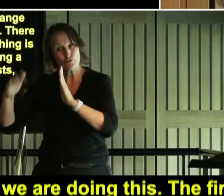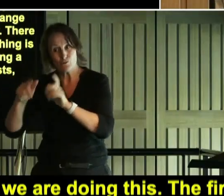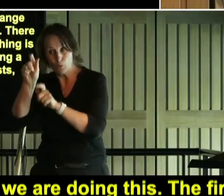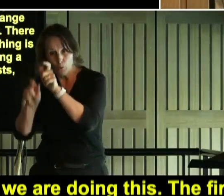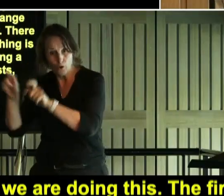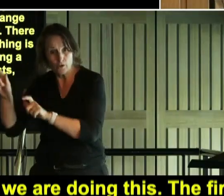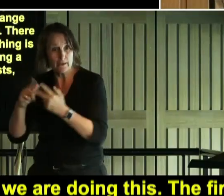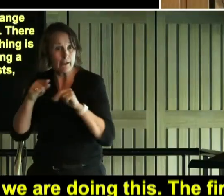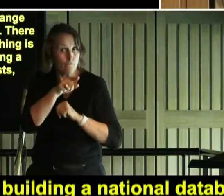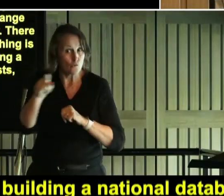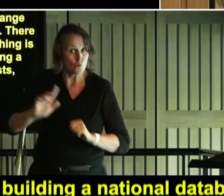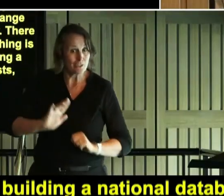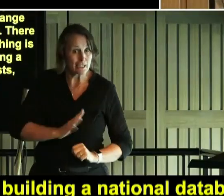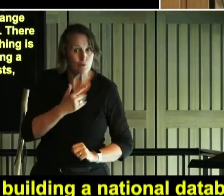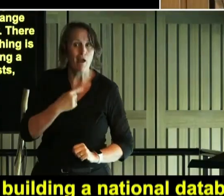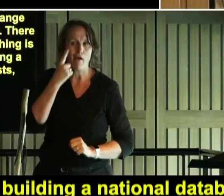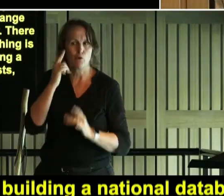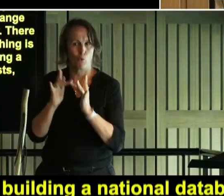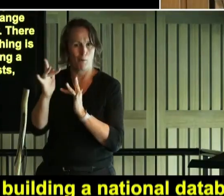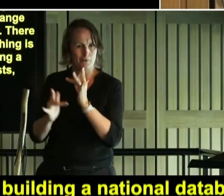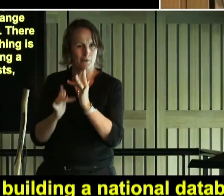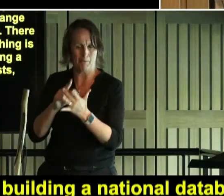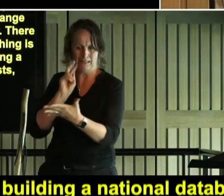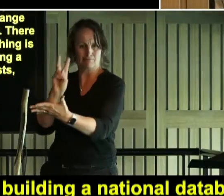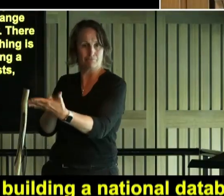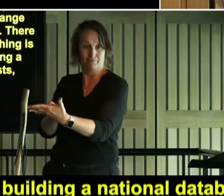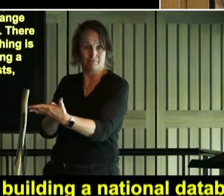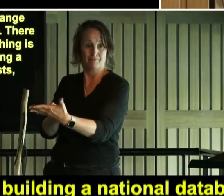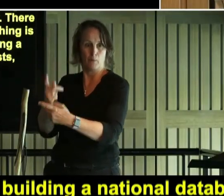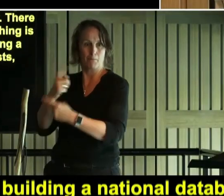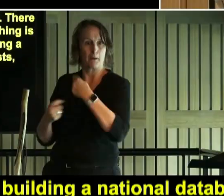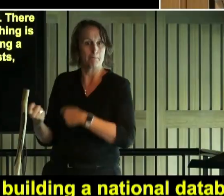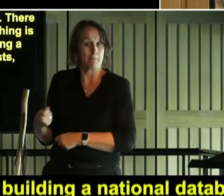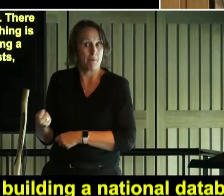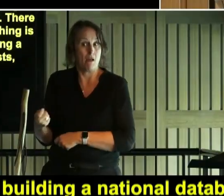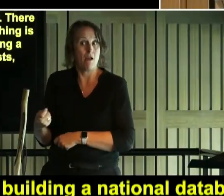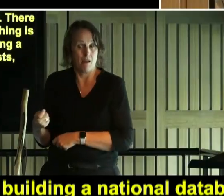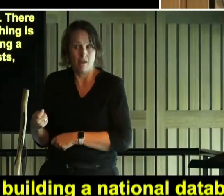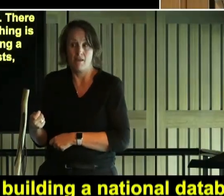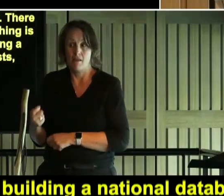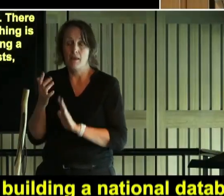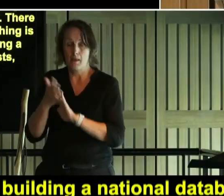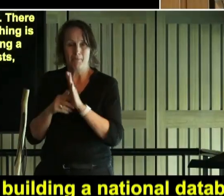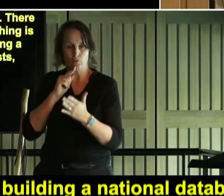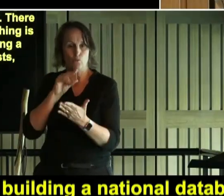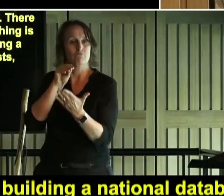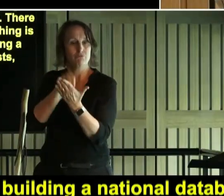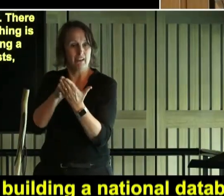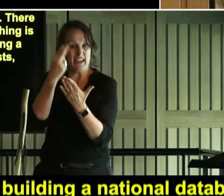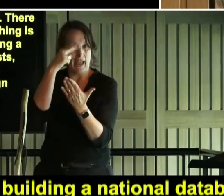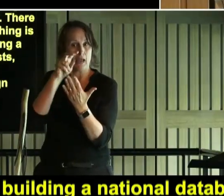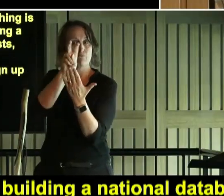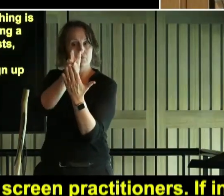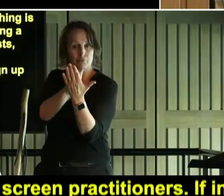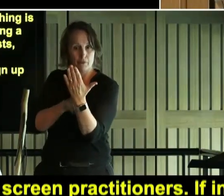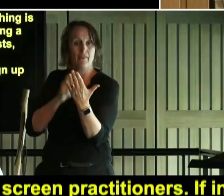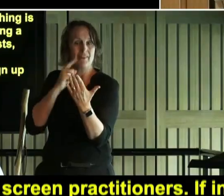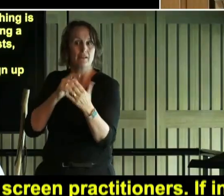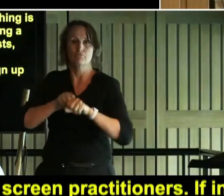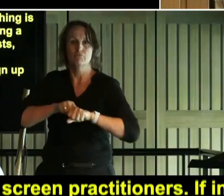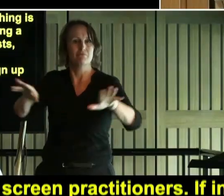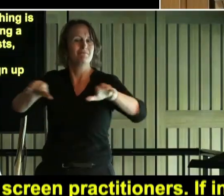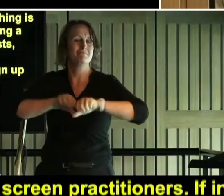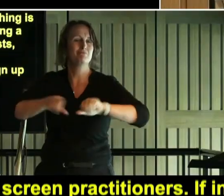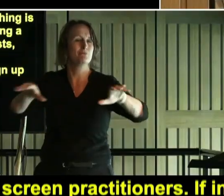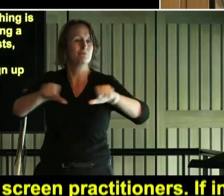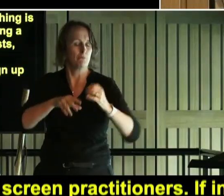you're interested, please go to our website and sign up to our mailing list, because that's where you'll get on the database and then hear the information that will be